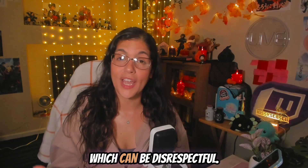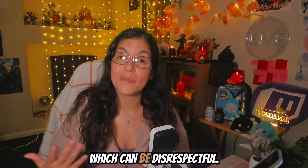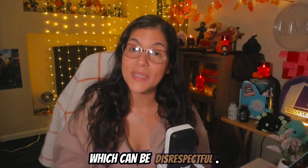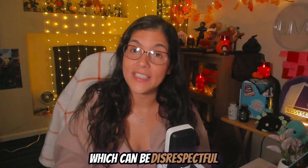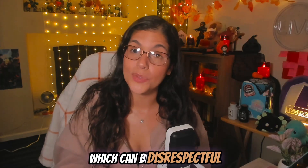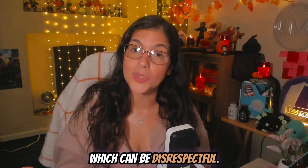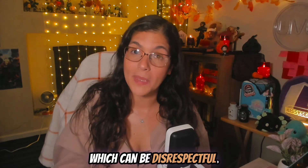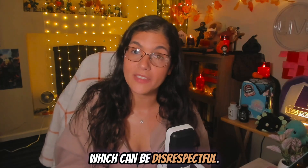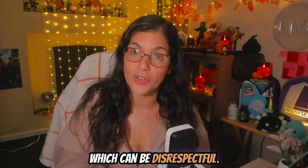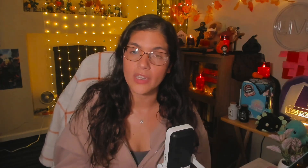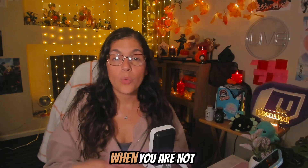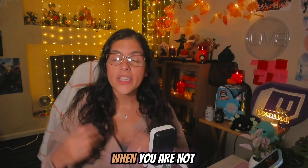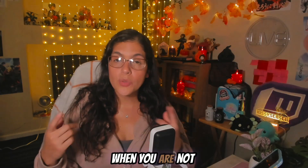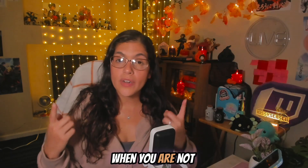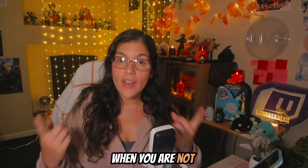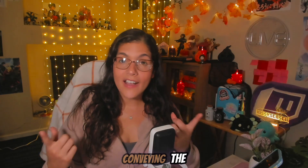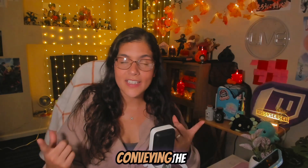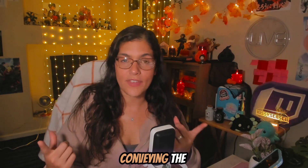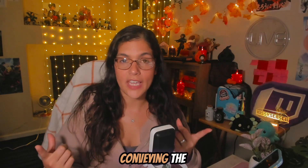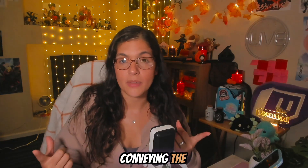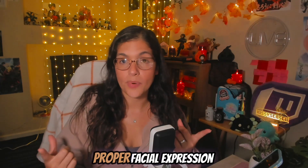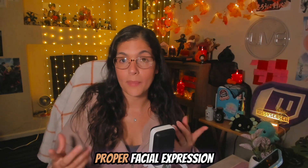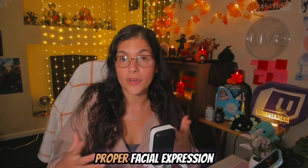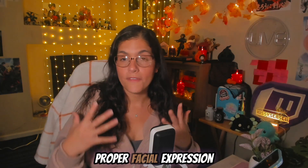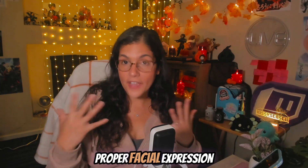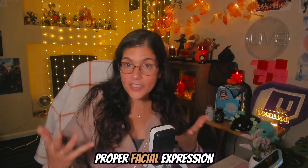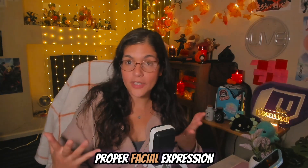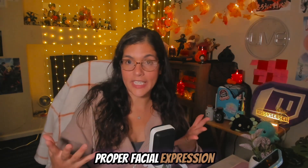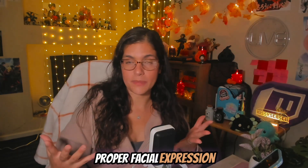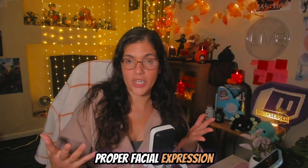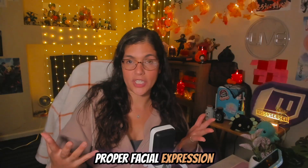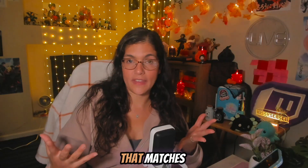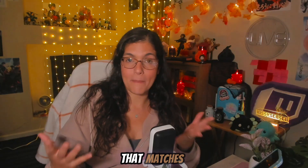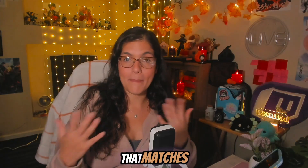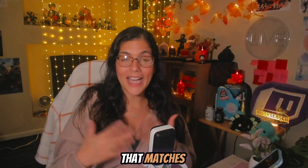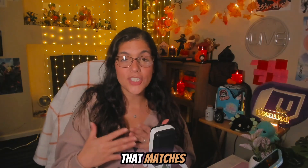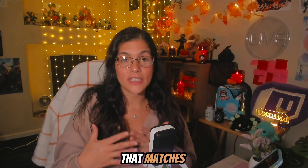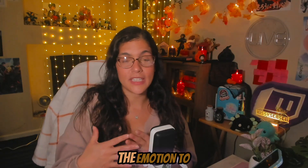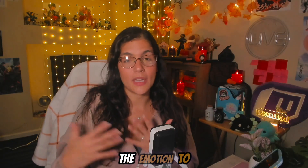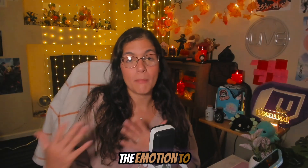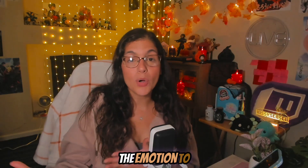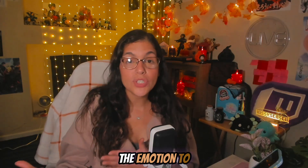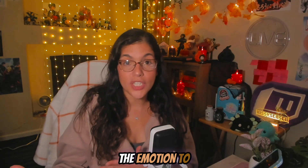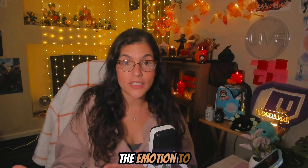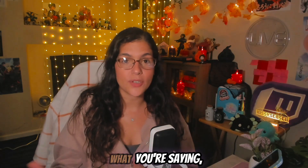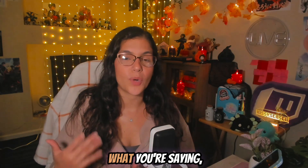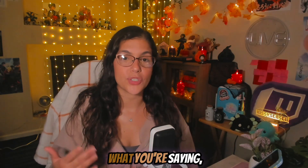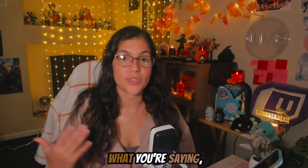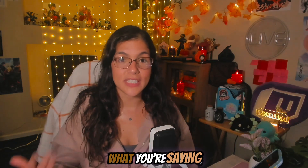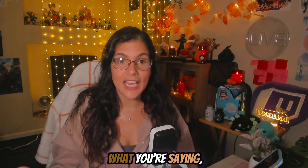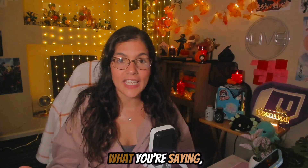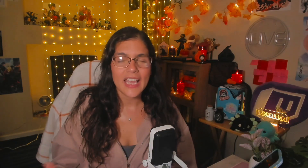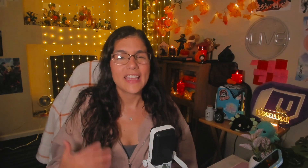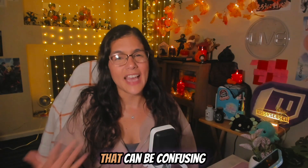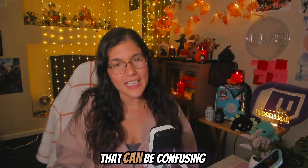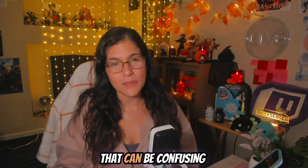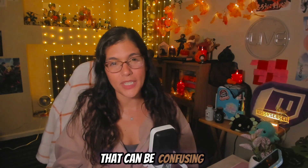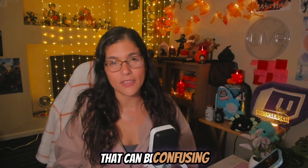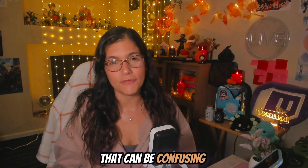be disrespectful. When you are not conveying the proper facial expression that matches the emotion to what you're saying, that can be confusing